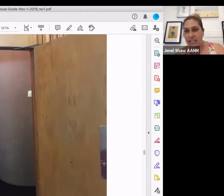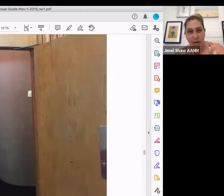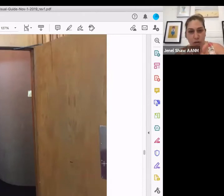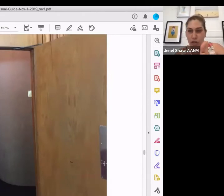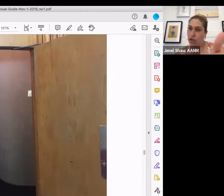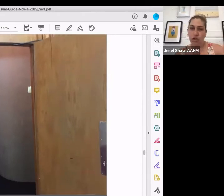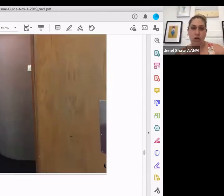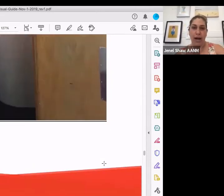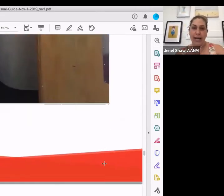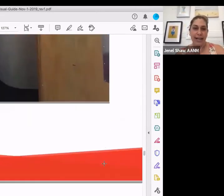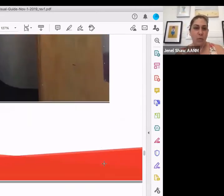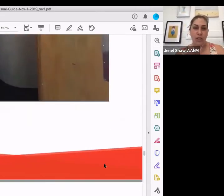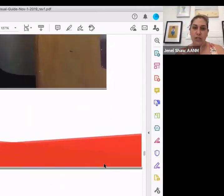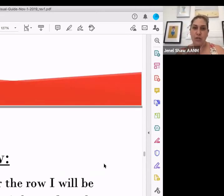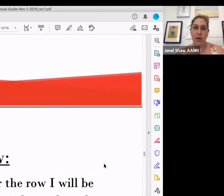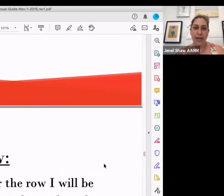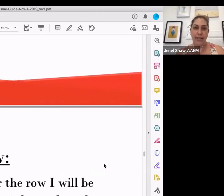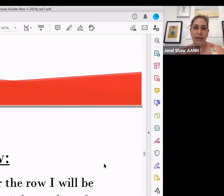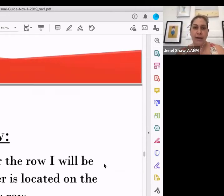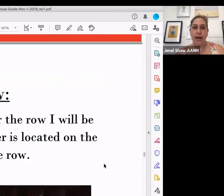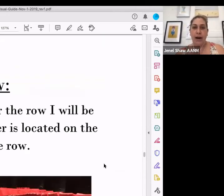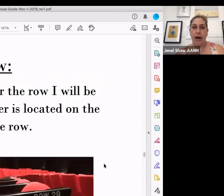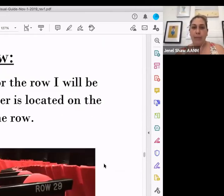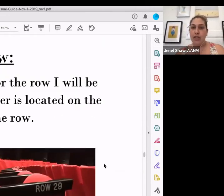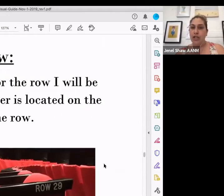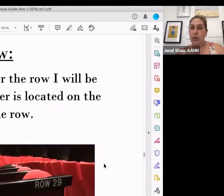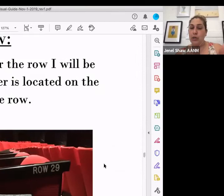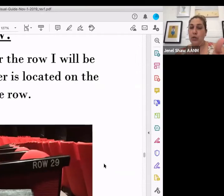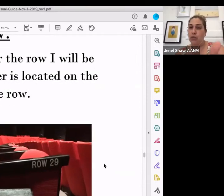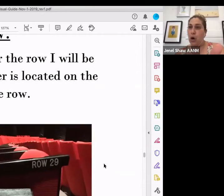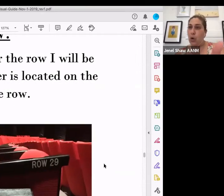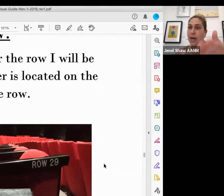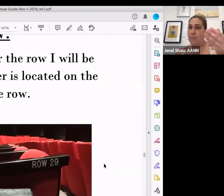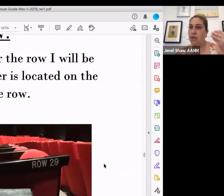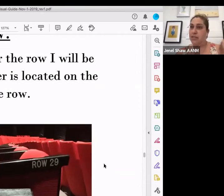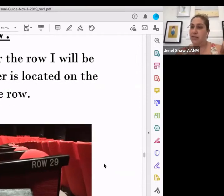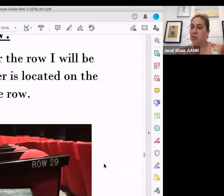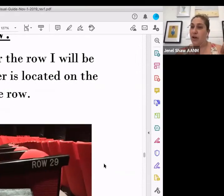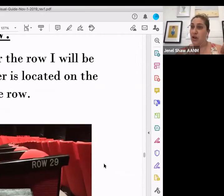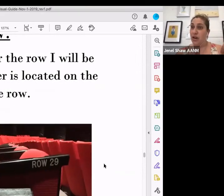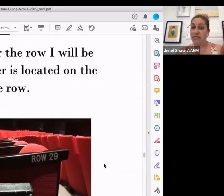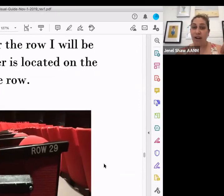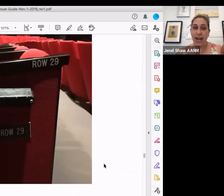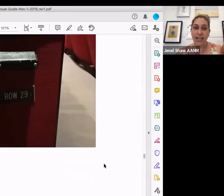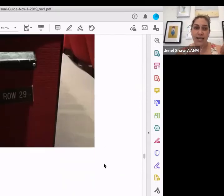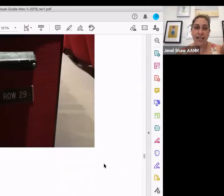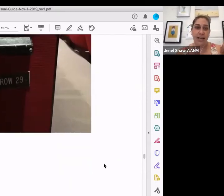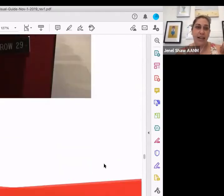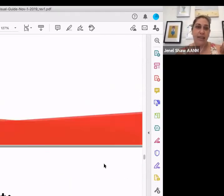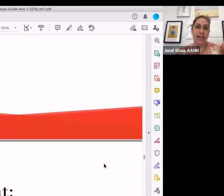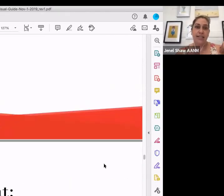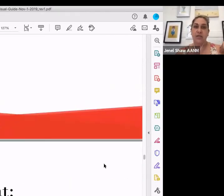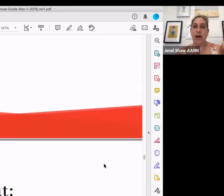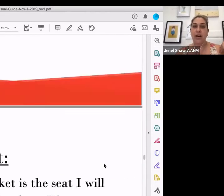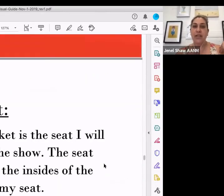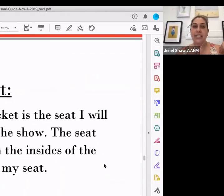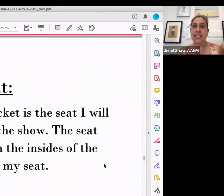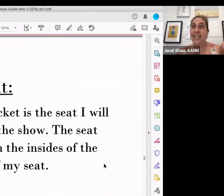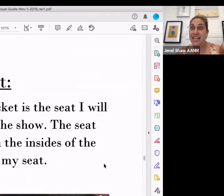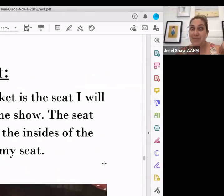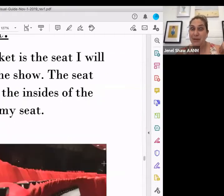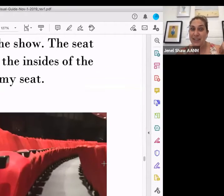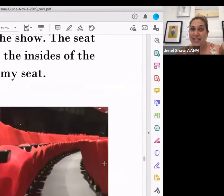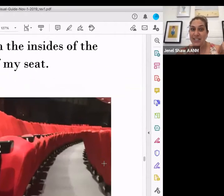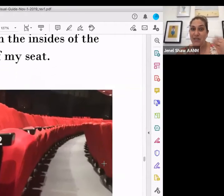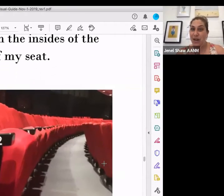don't take the stairs, you can just go right in, which is great. It shows you the row numbers. This is where you're gonna find it. This is where the